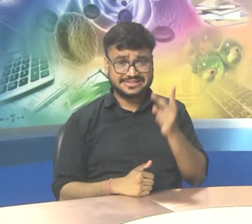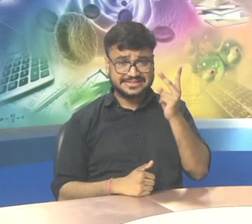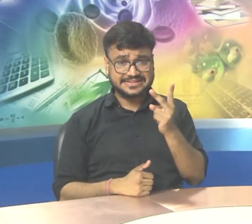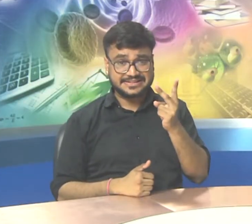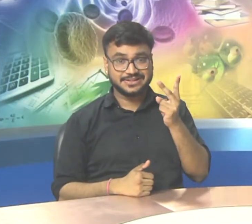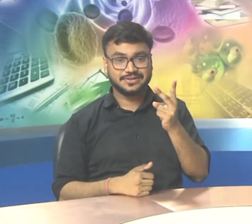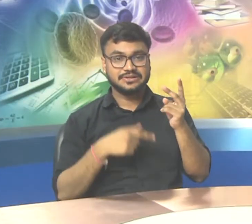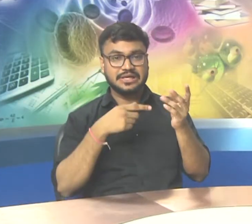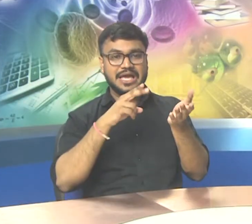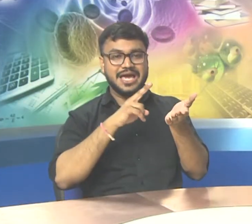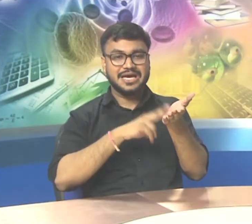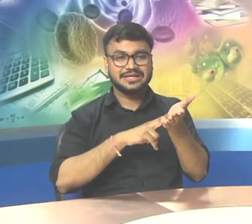tissues.